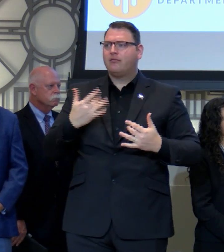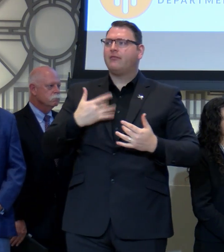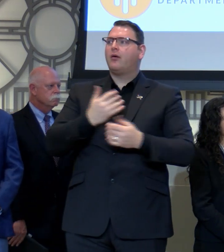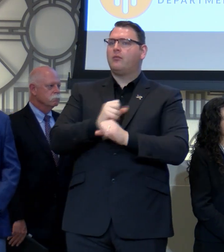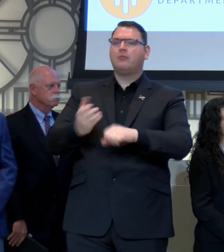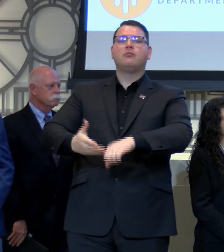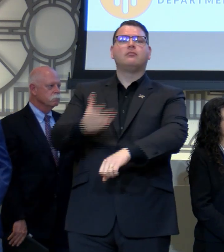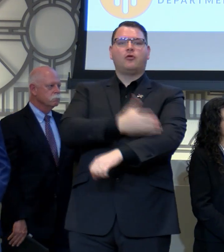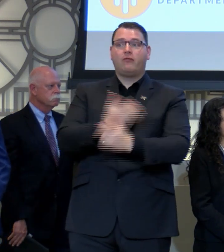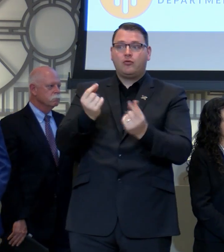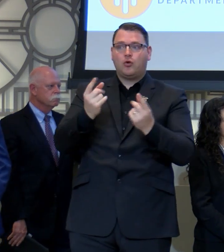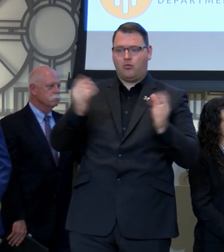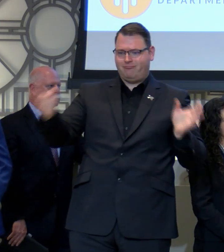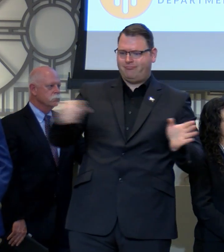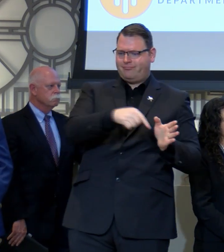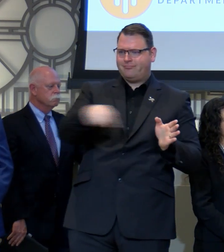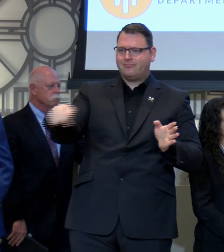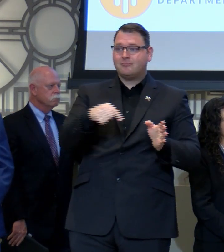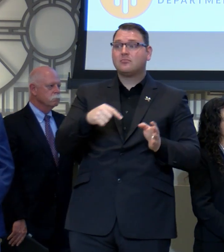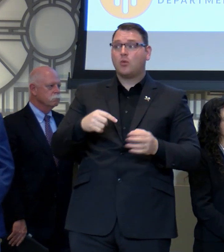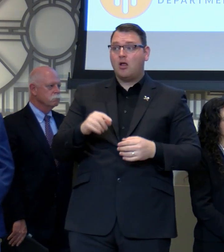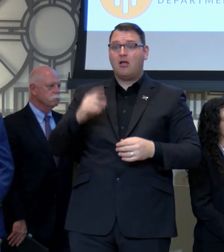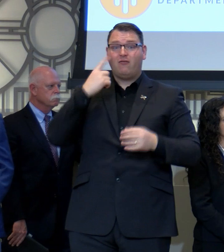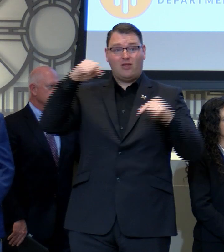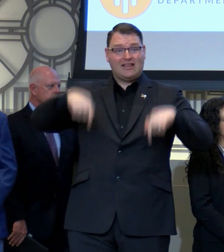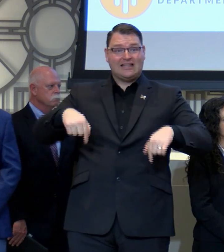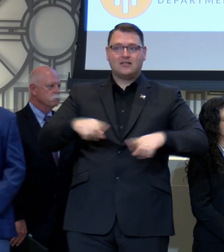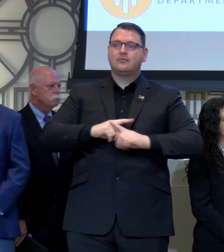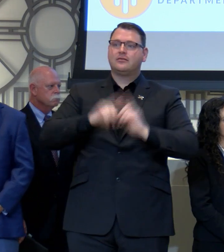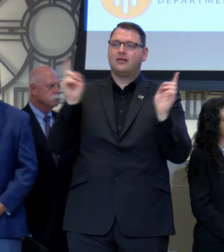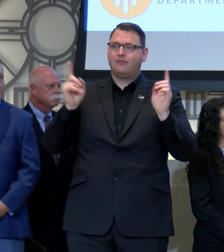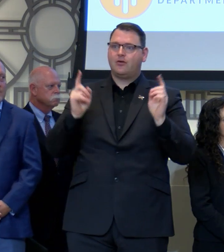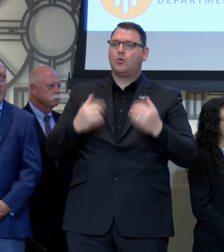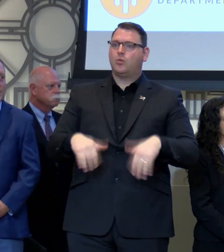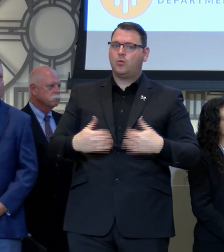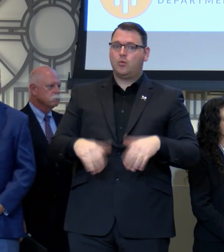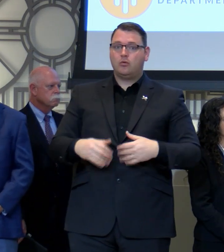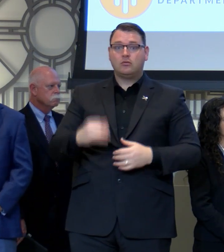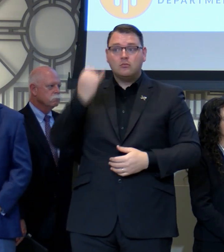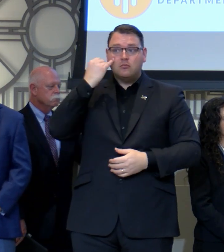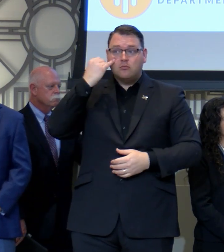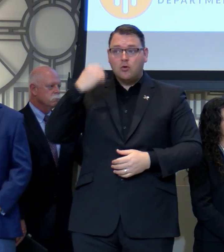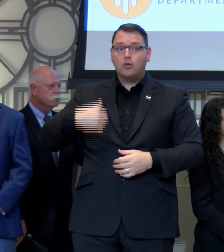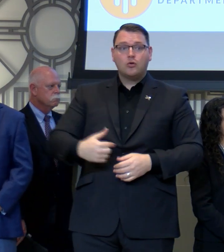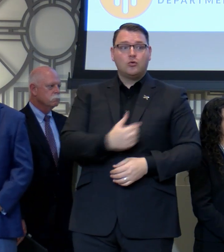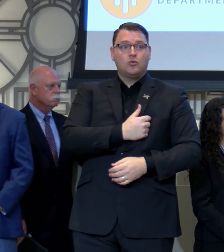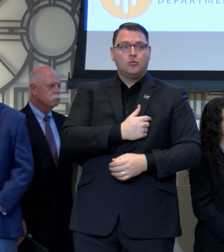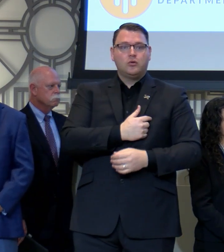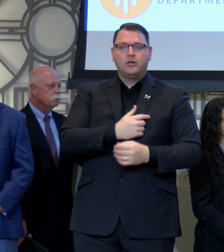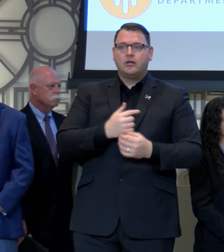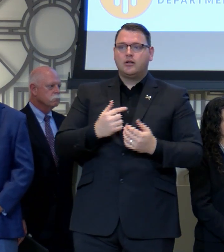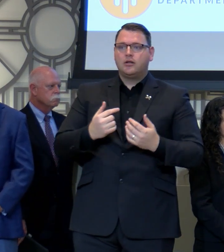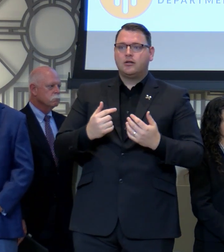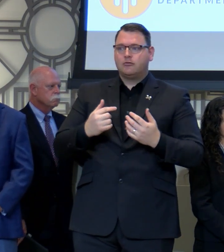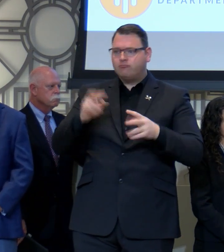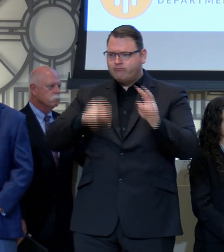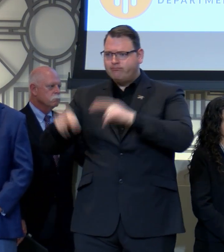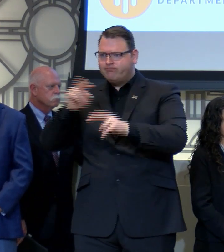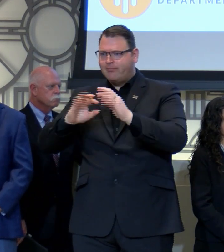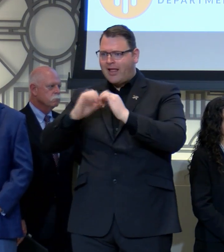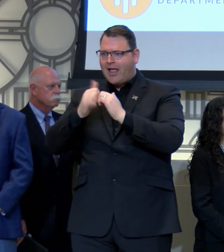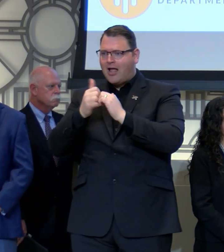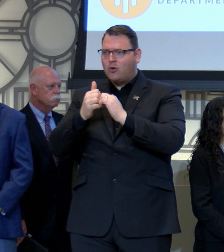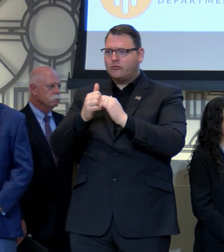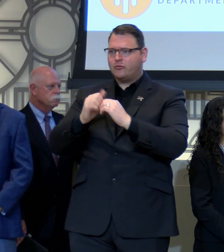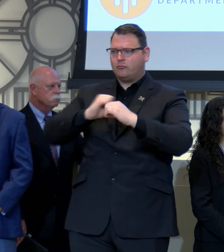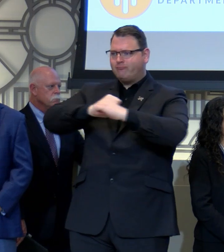folks, and we're able to flatten the curve, it's going to take longer. Because if we don't flatten the curve, we're going to get a huge spike,